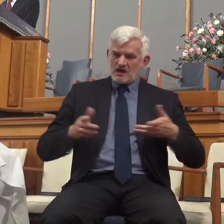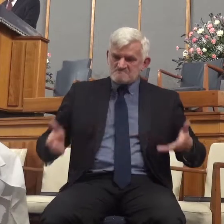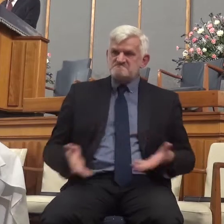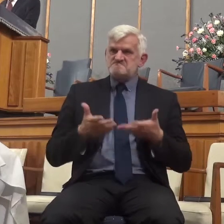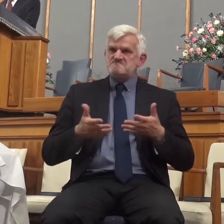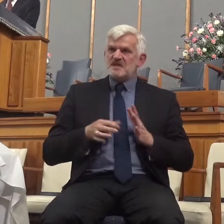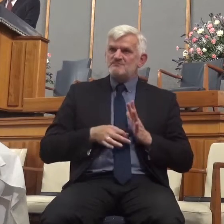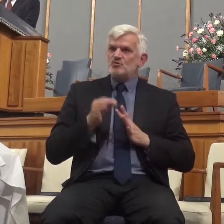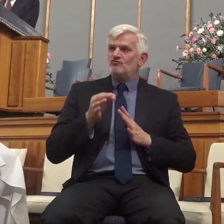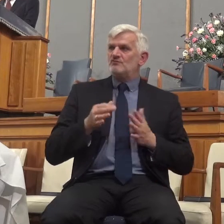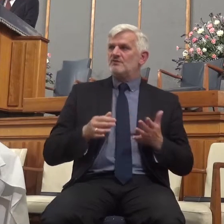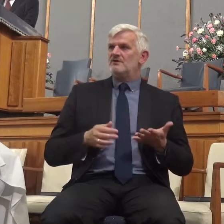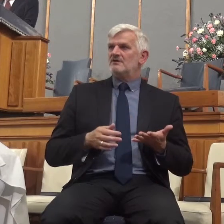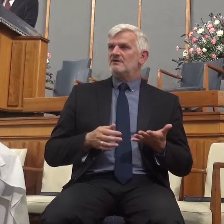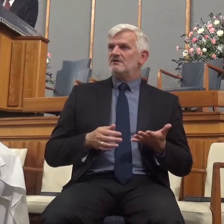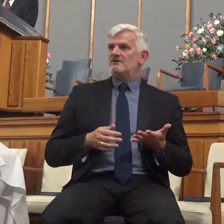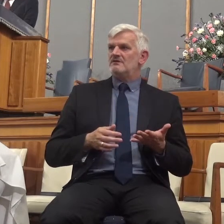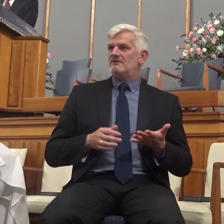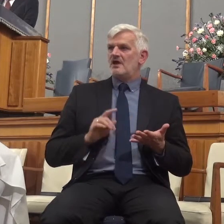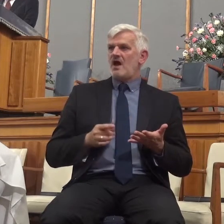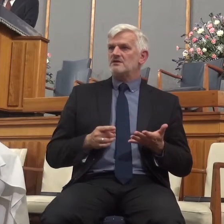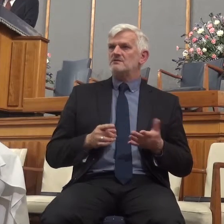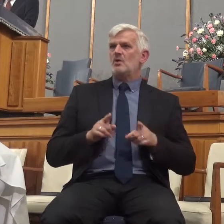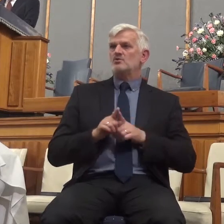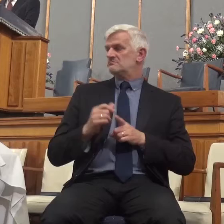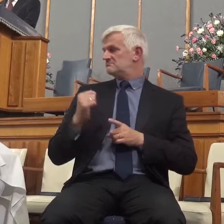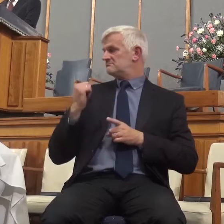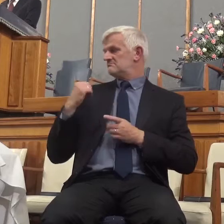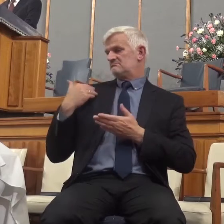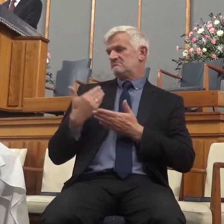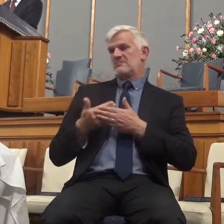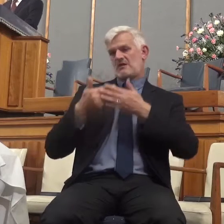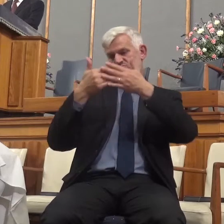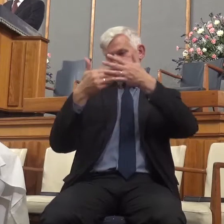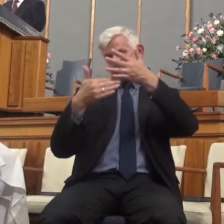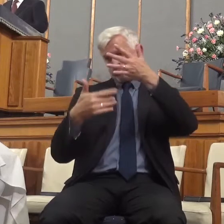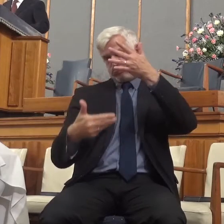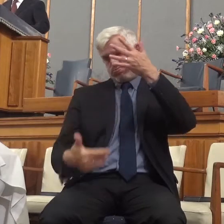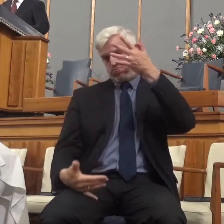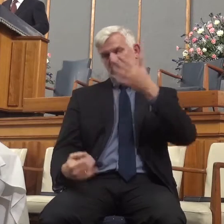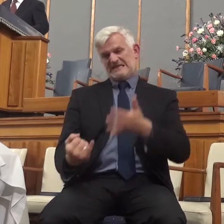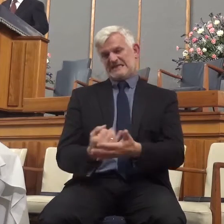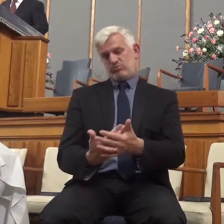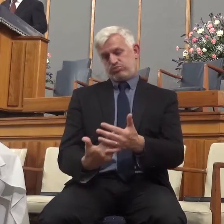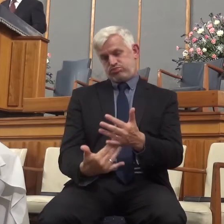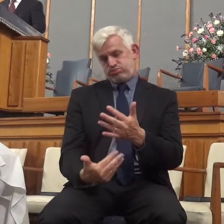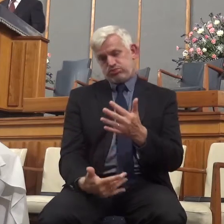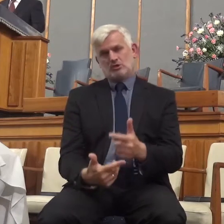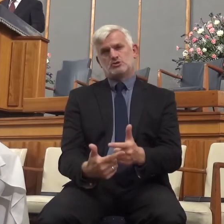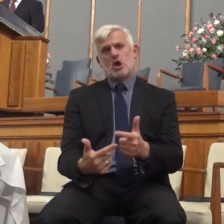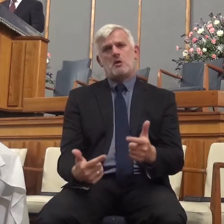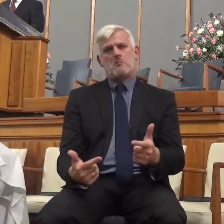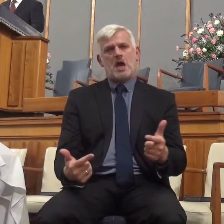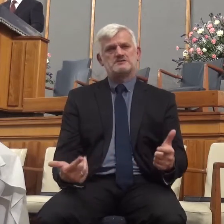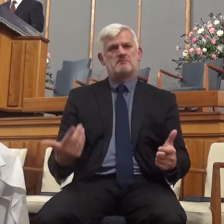my terrible record of offensiveness to God. Such gifts of goodness and kindness